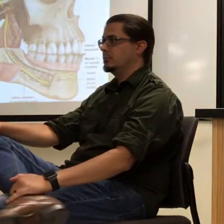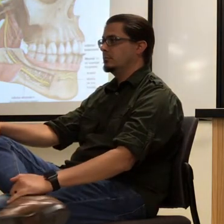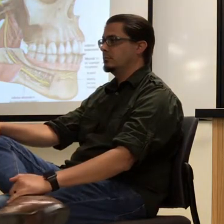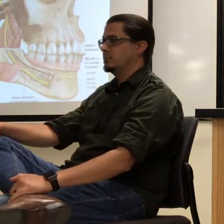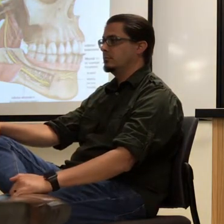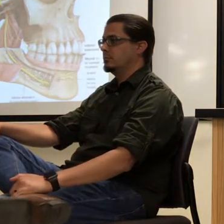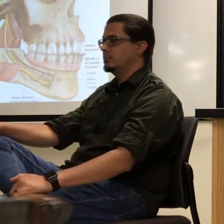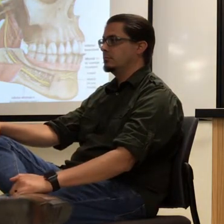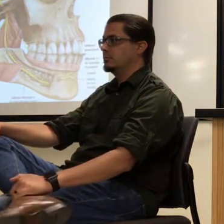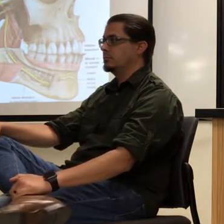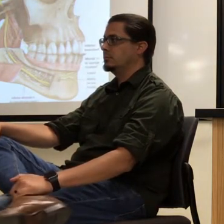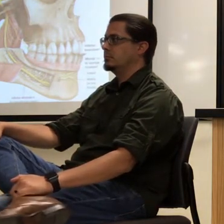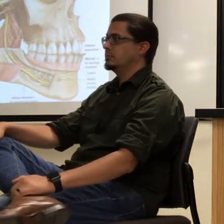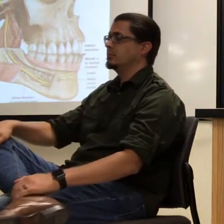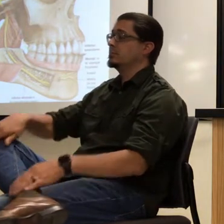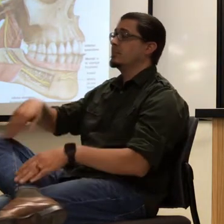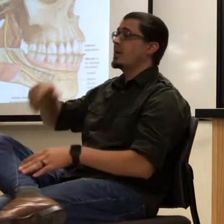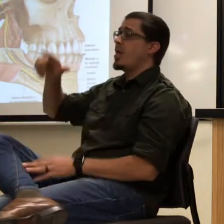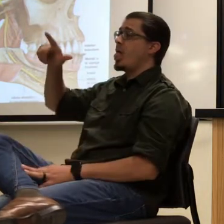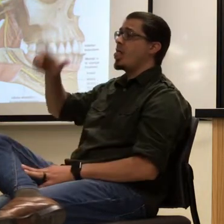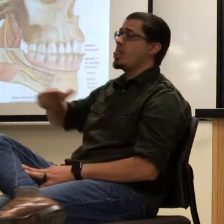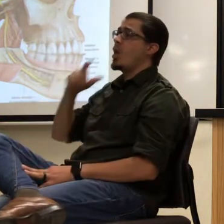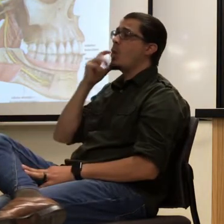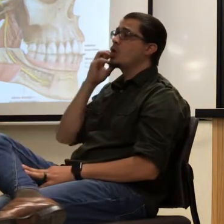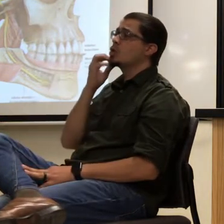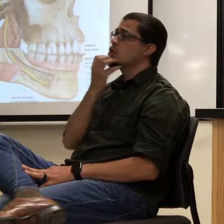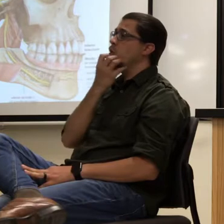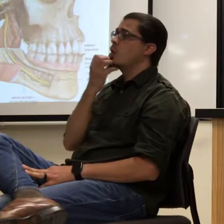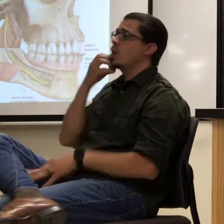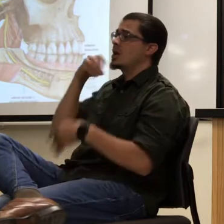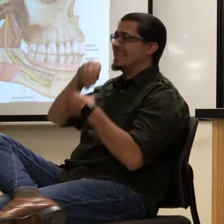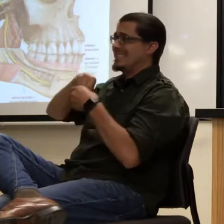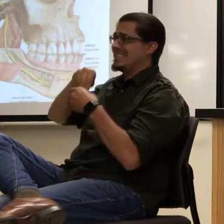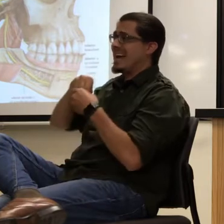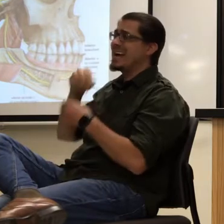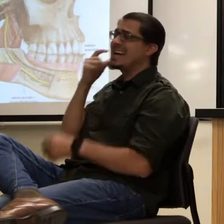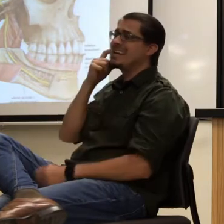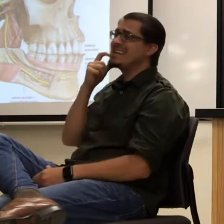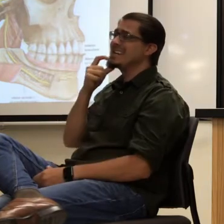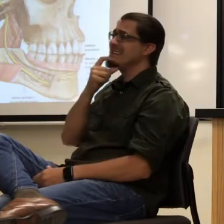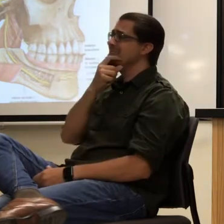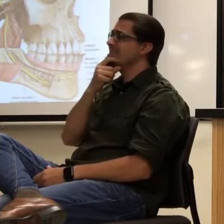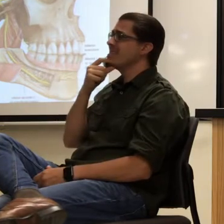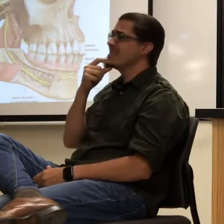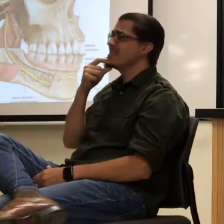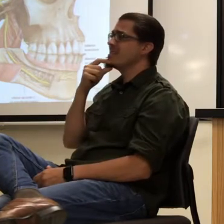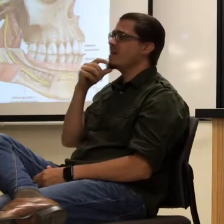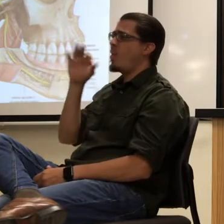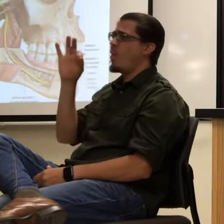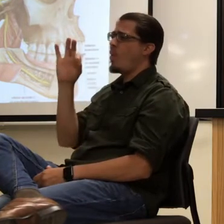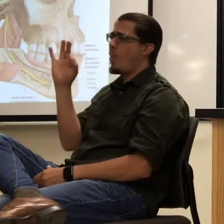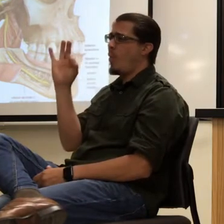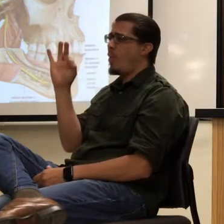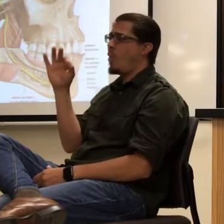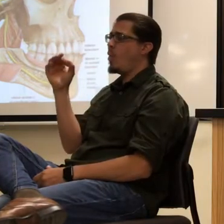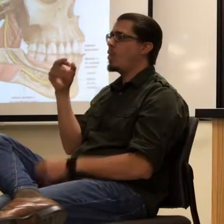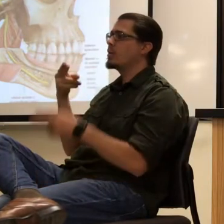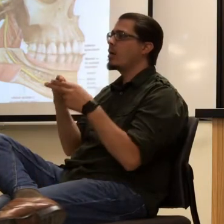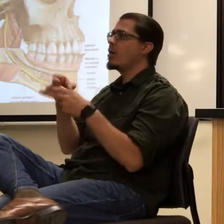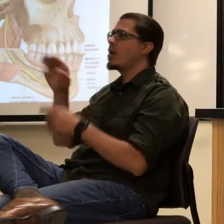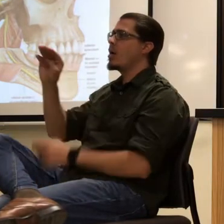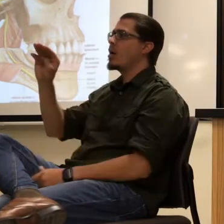Now, on the inside of your lower jaw, I had you on your study list a hole called the mandibular